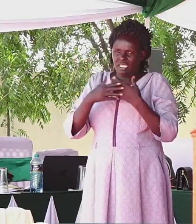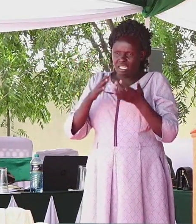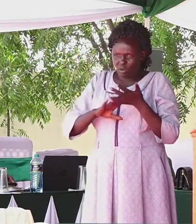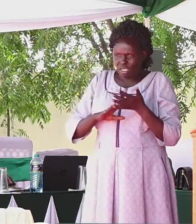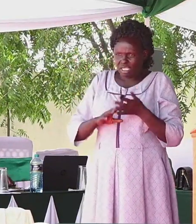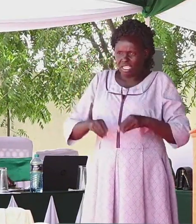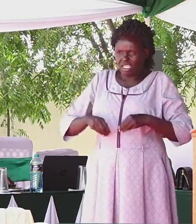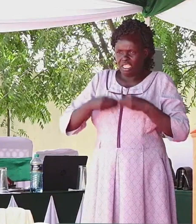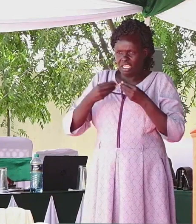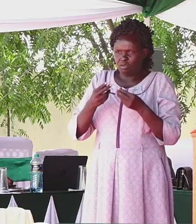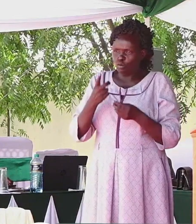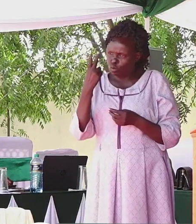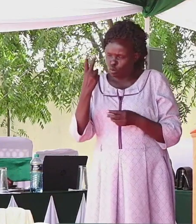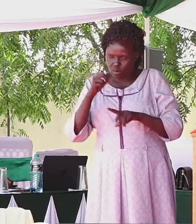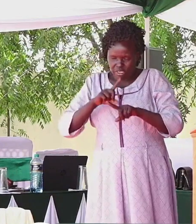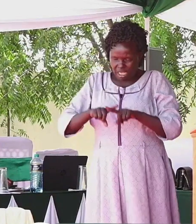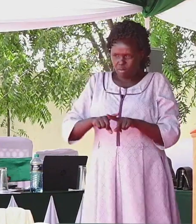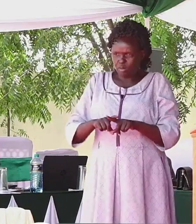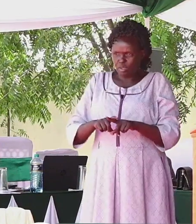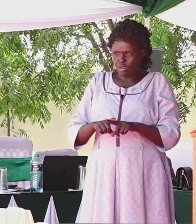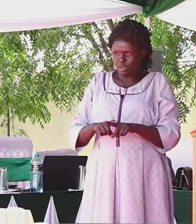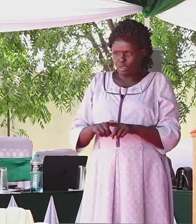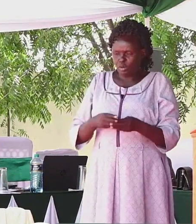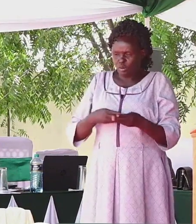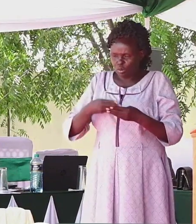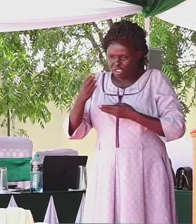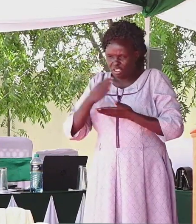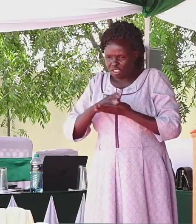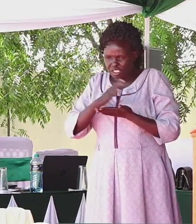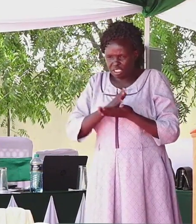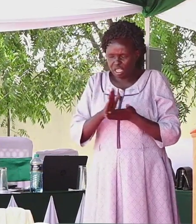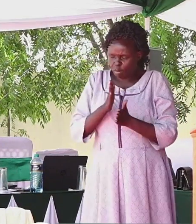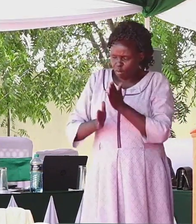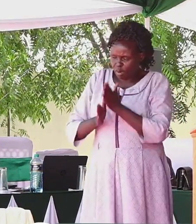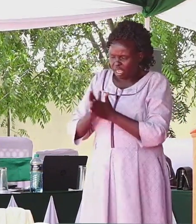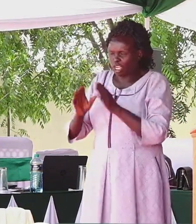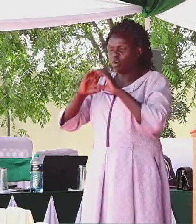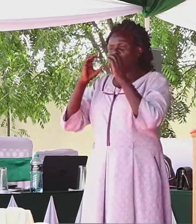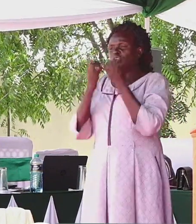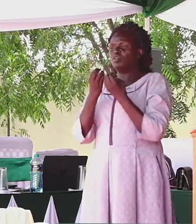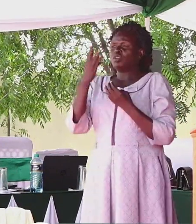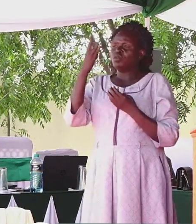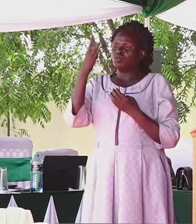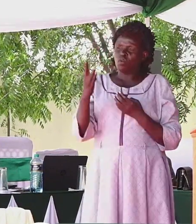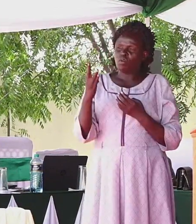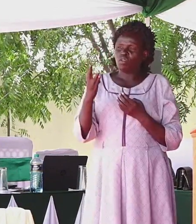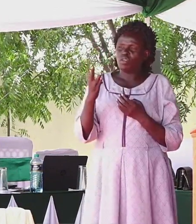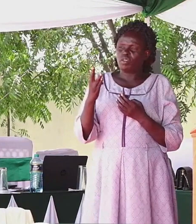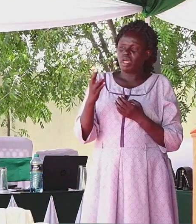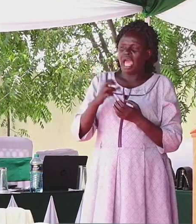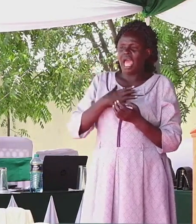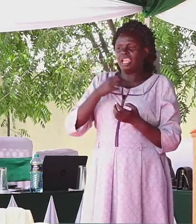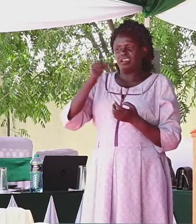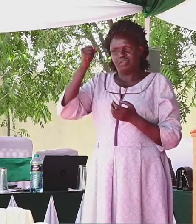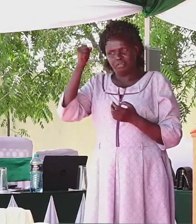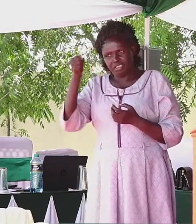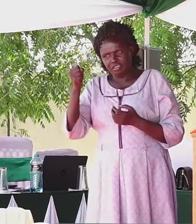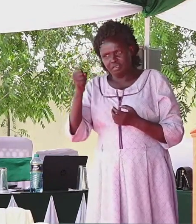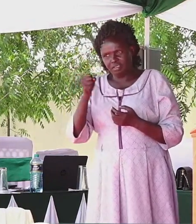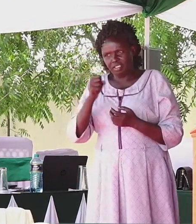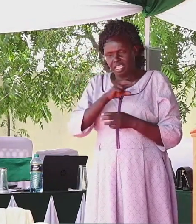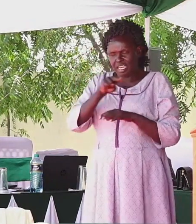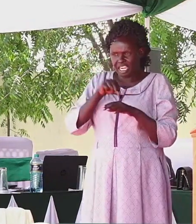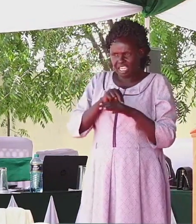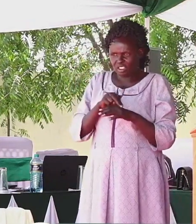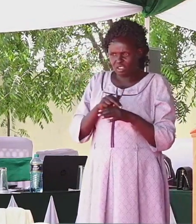opportunity twice to chair the National Planning Committee for the 4th and the 5th National ECD